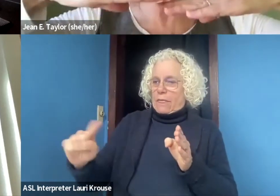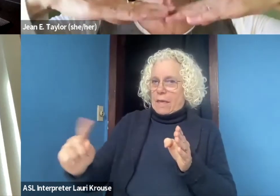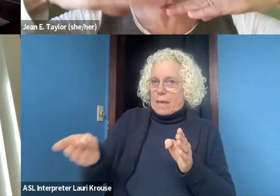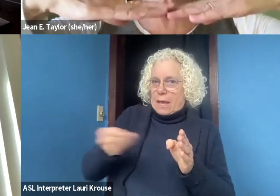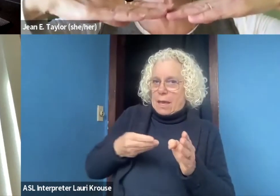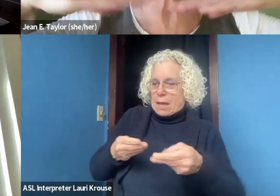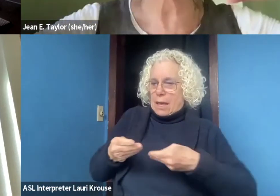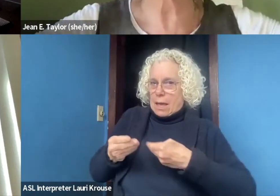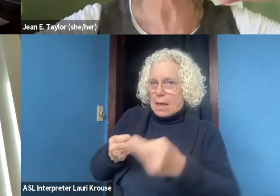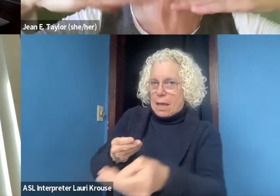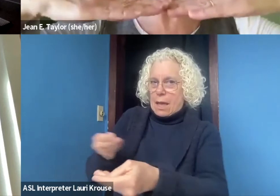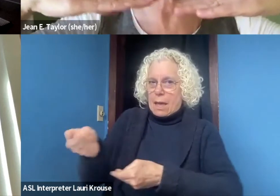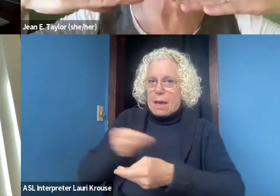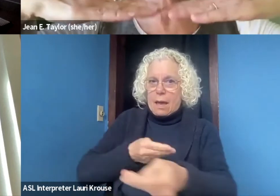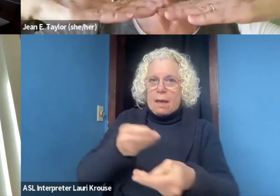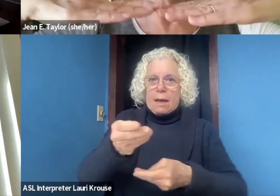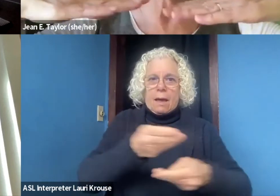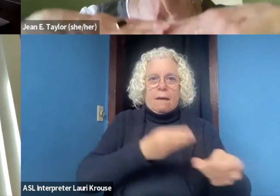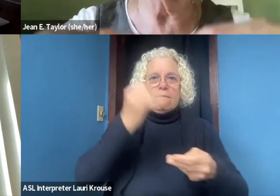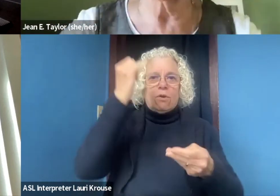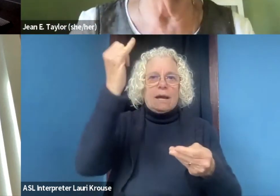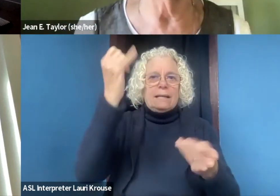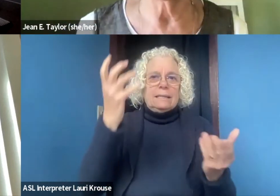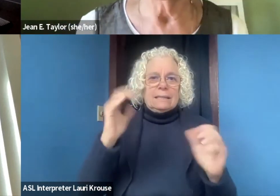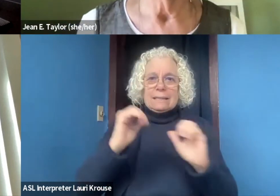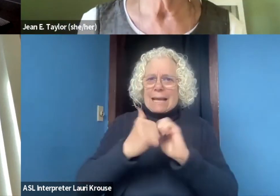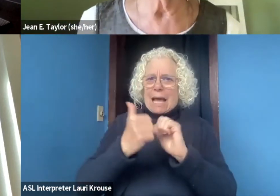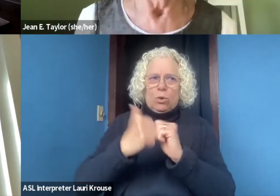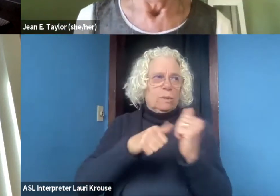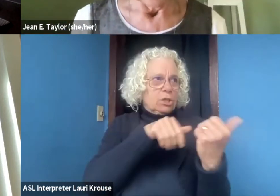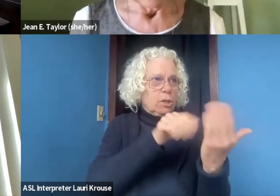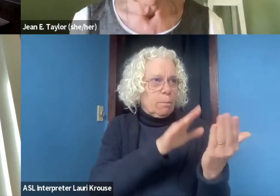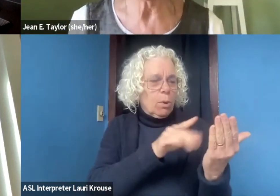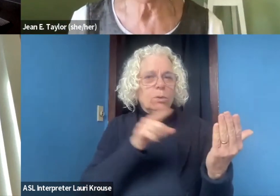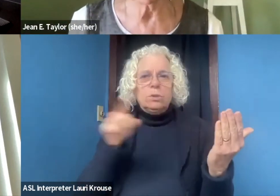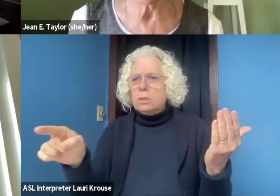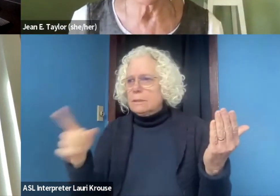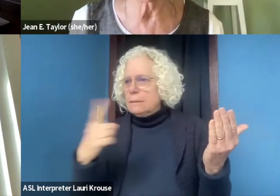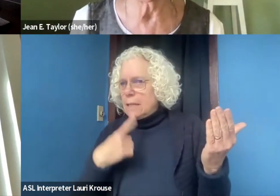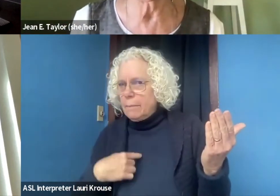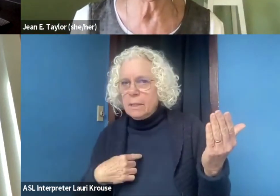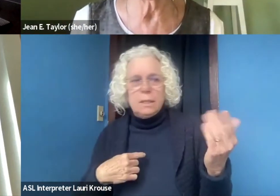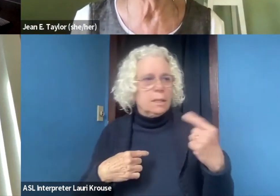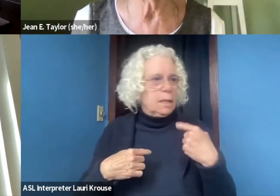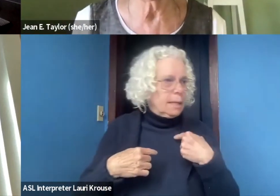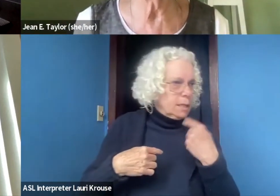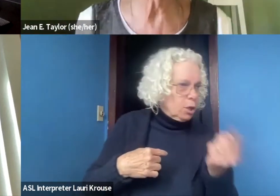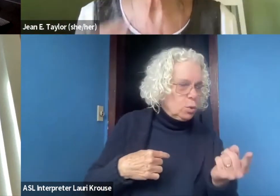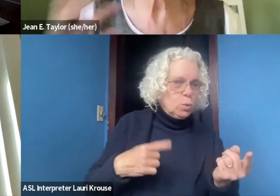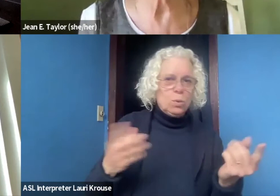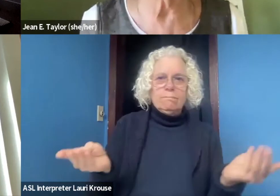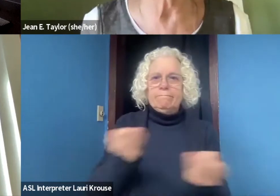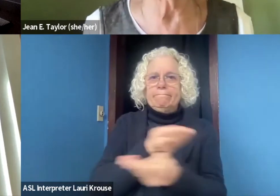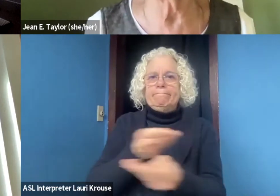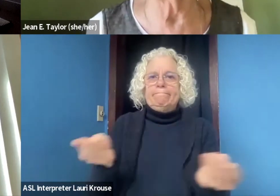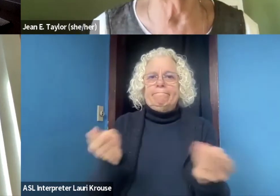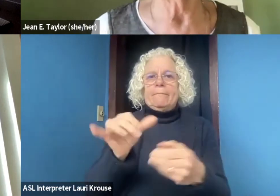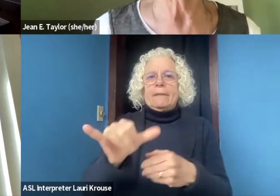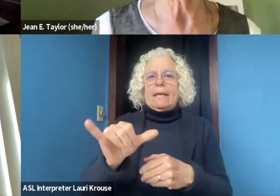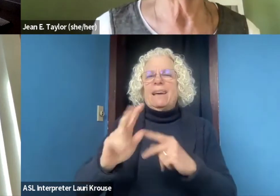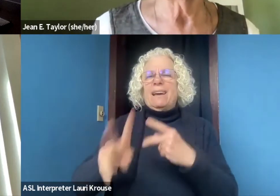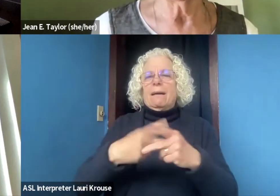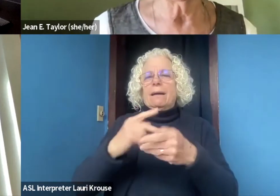some issues together to see how we each would approach it. So just offering that as another form of